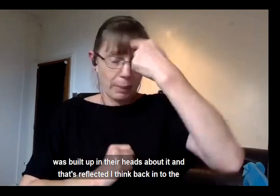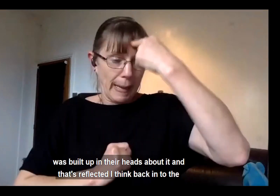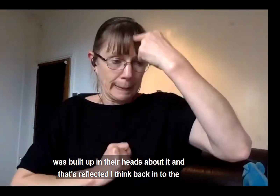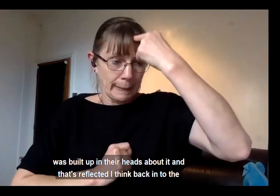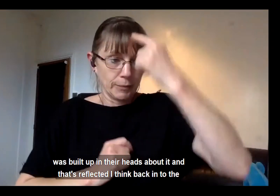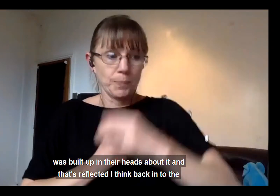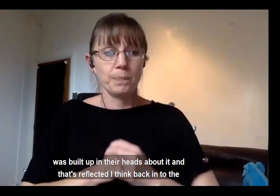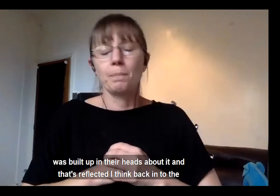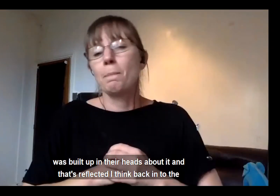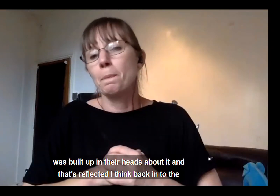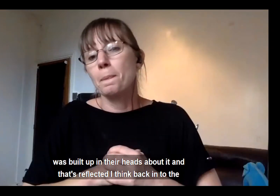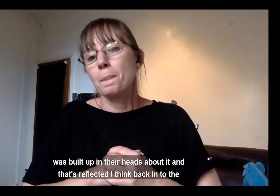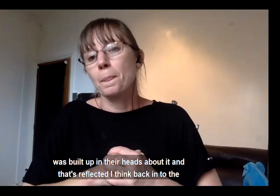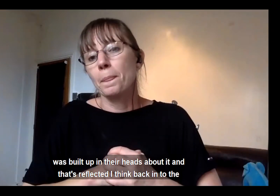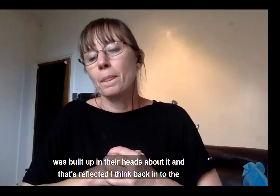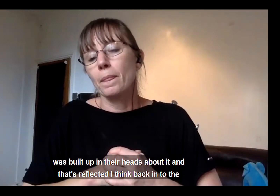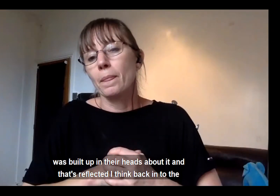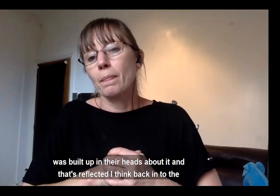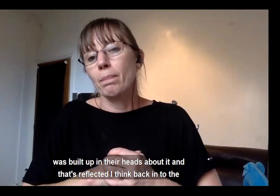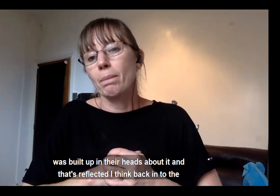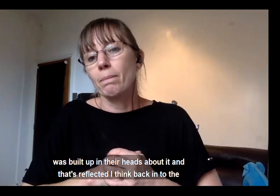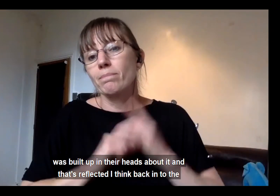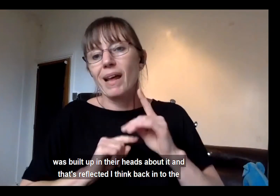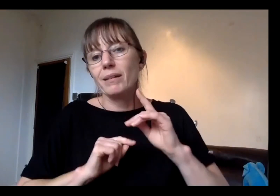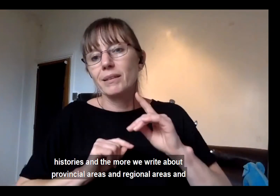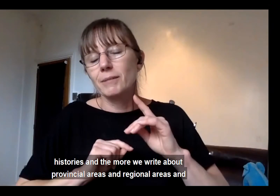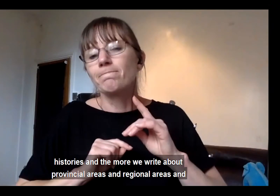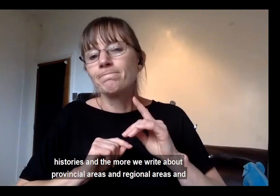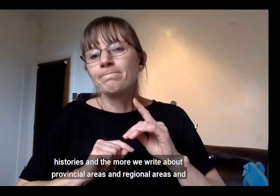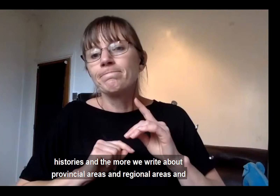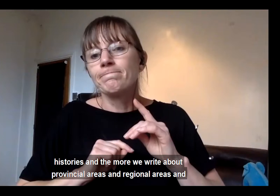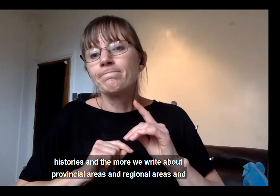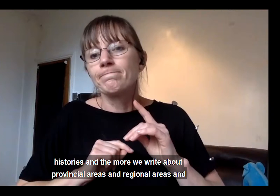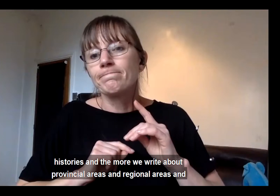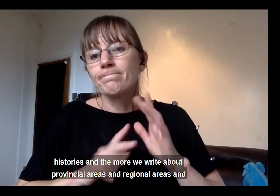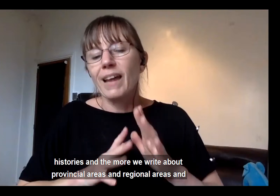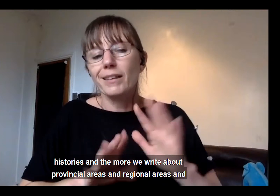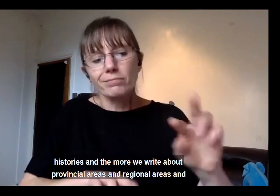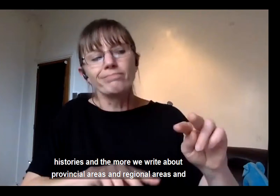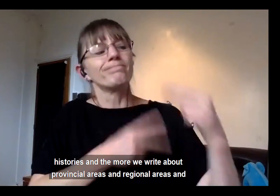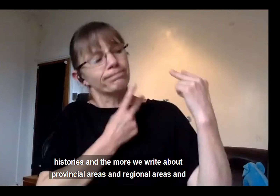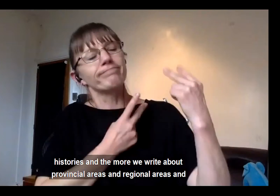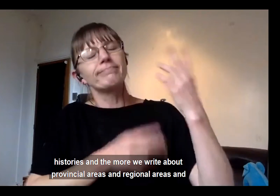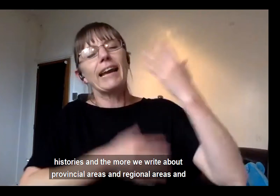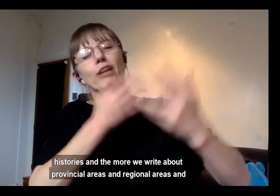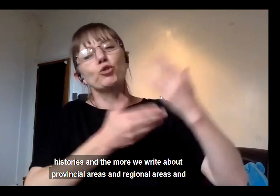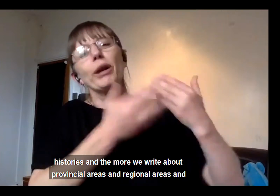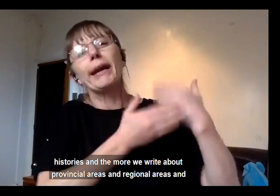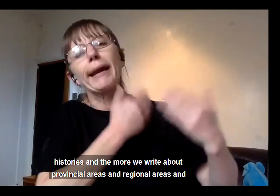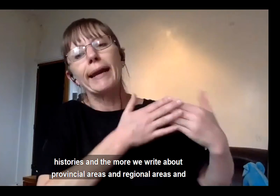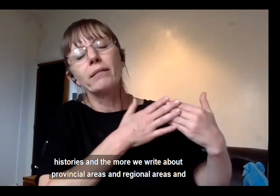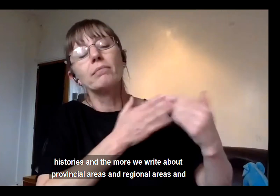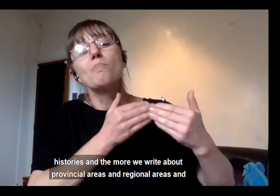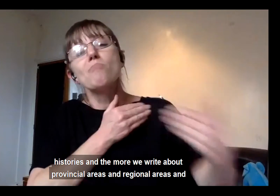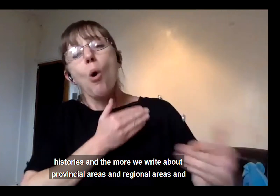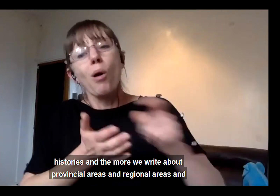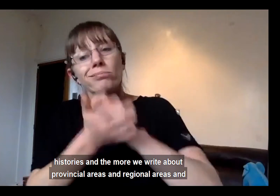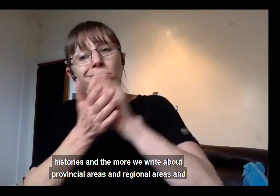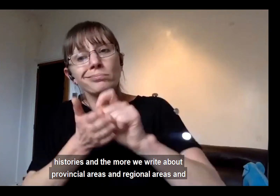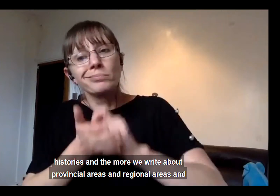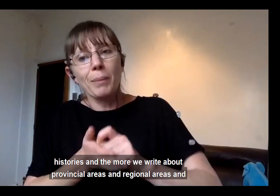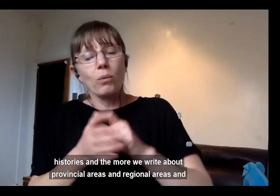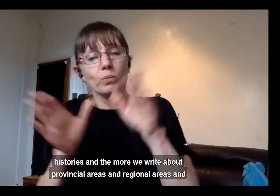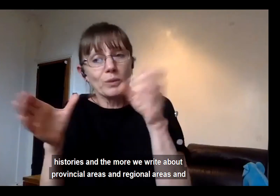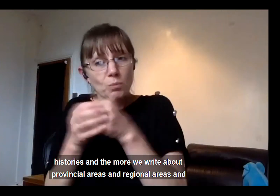it. And that's reflected, I think, back into the histories. And the more we write about provincial